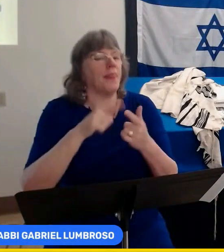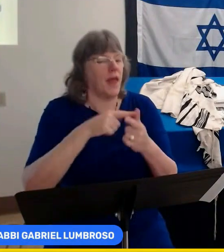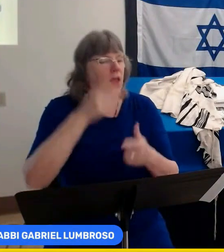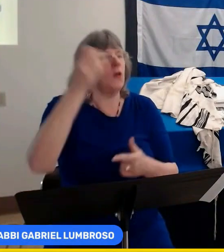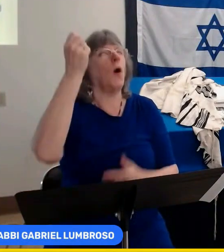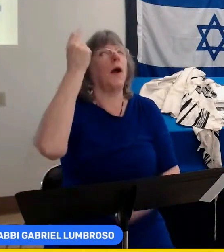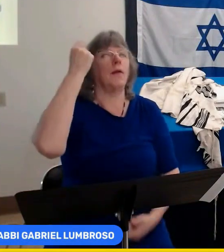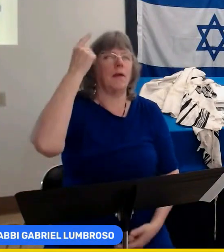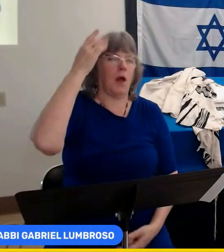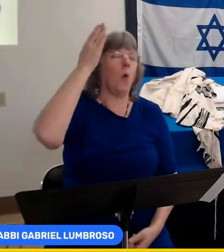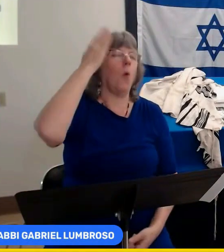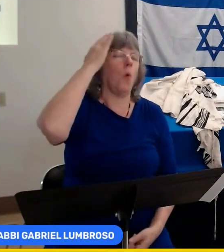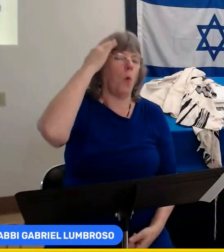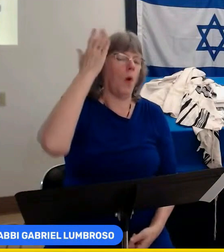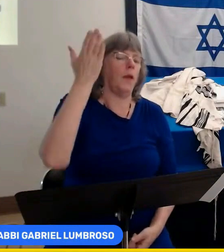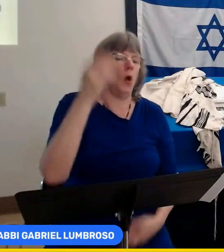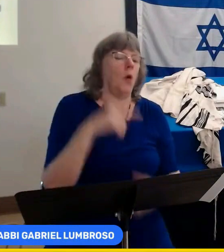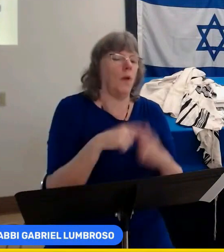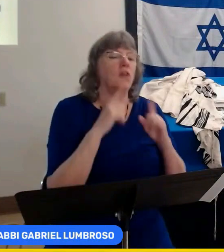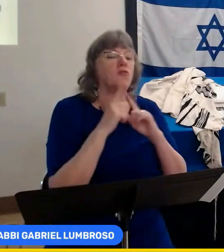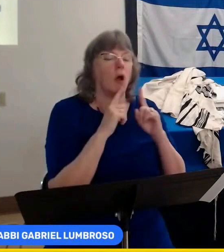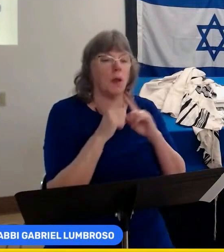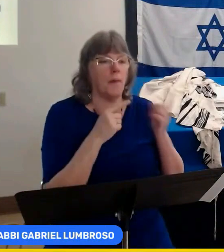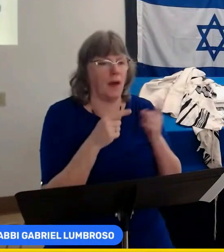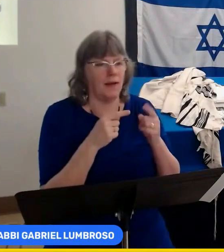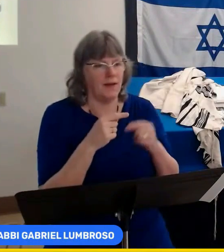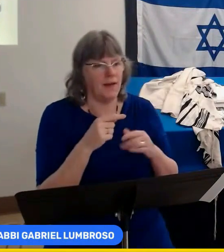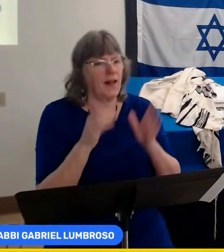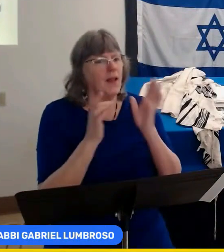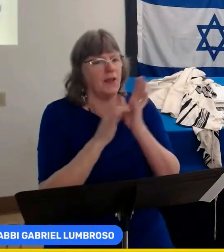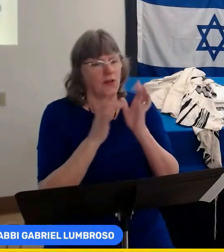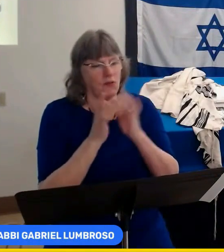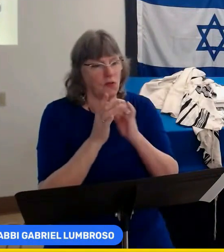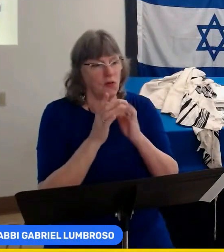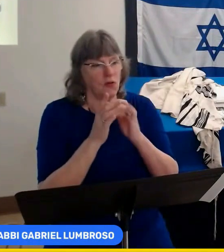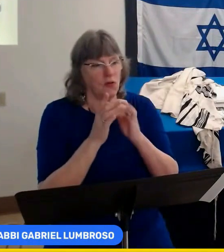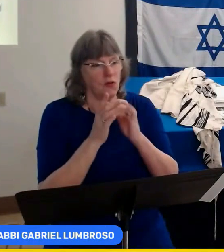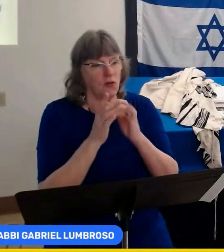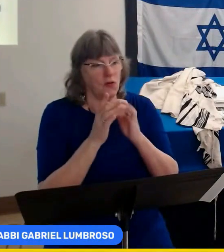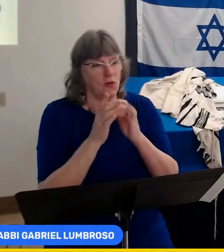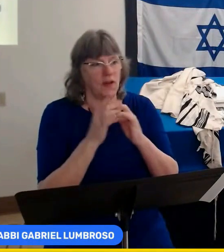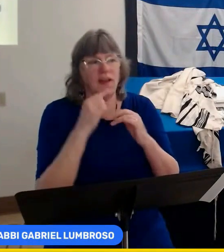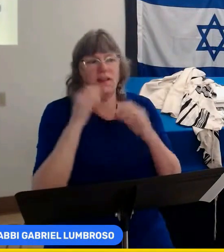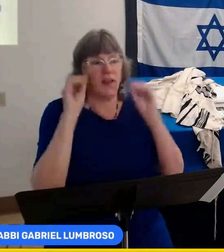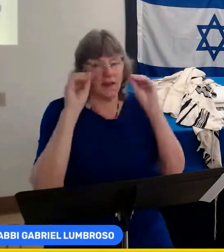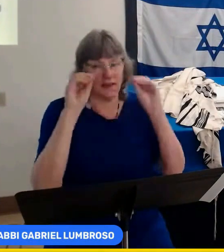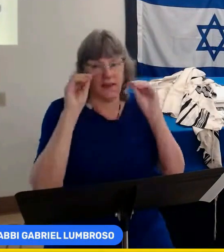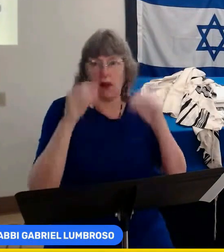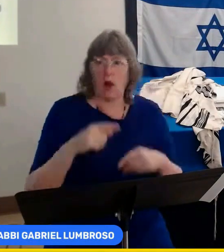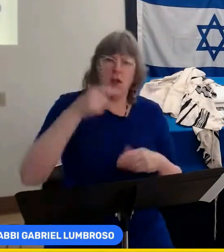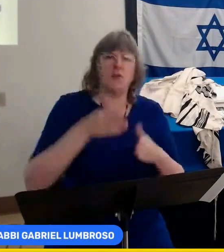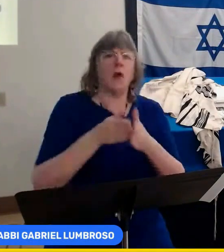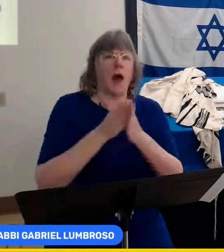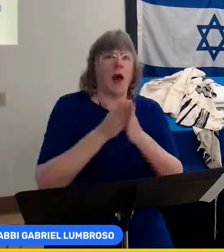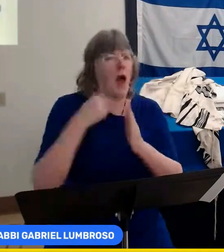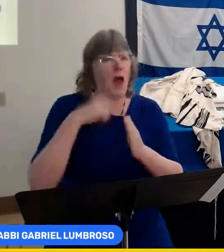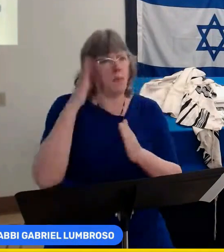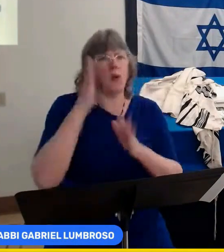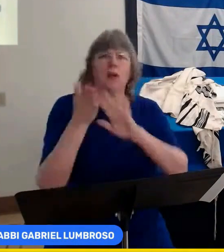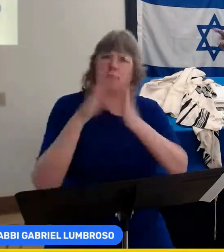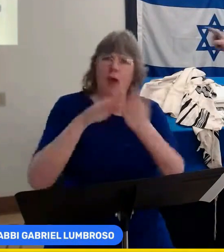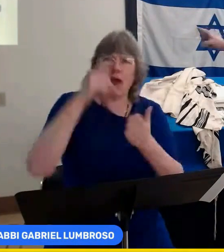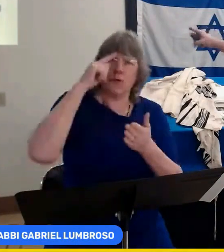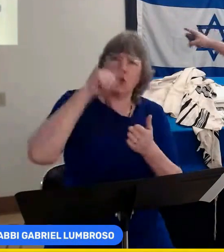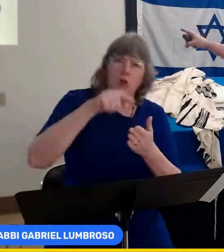perspective of what it means to proclaim the Besorah. Besorah itself means good news.